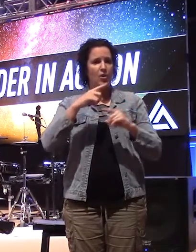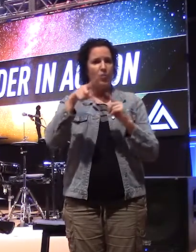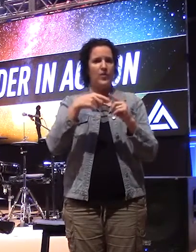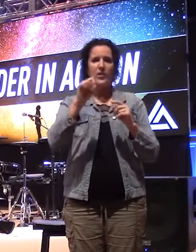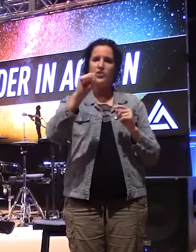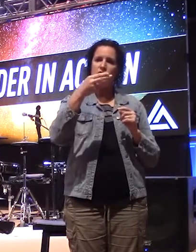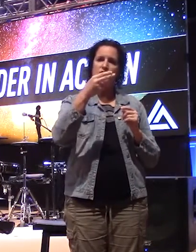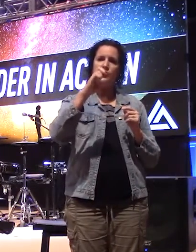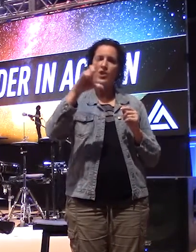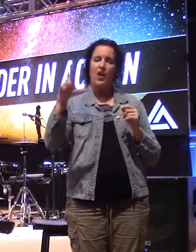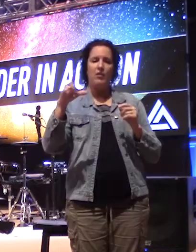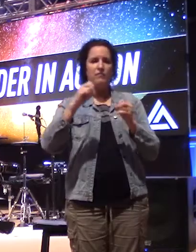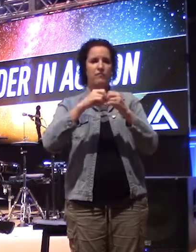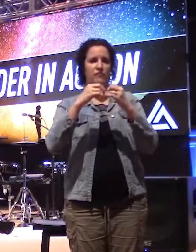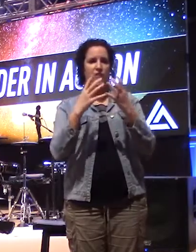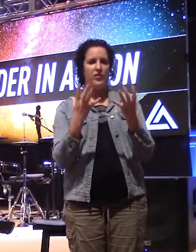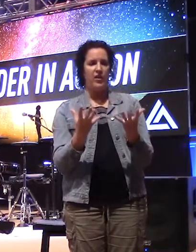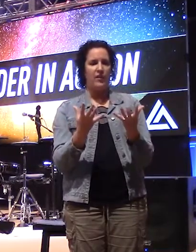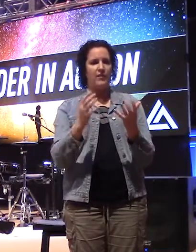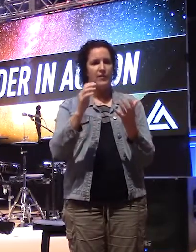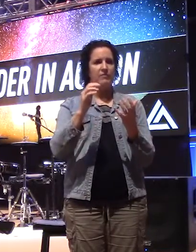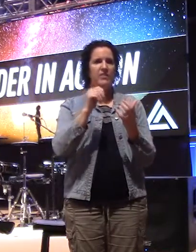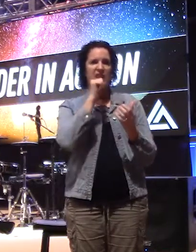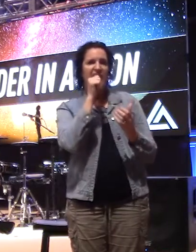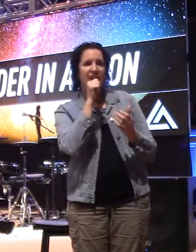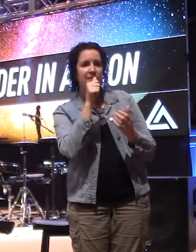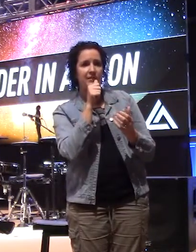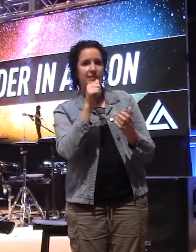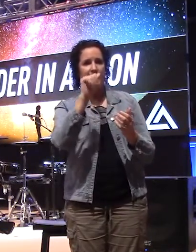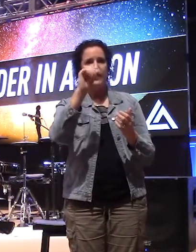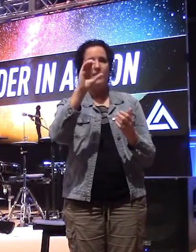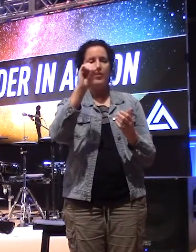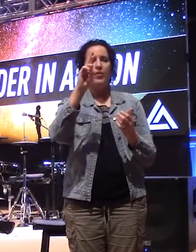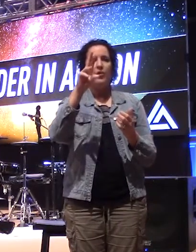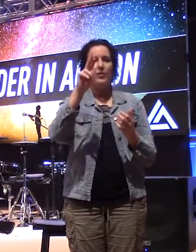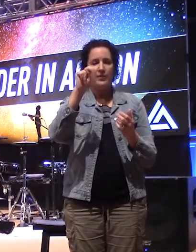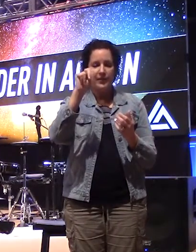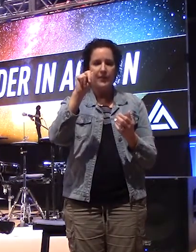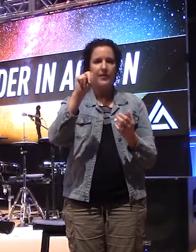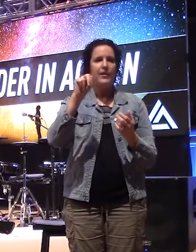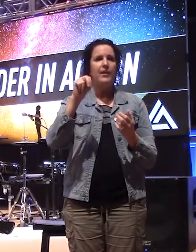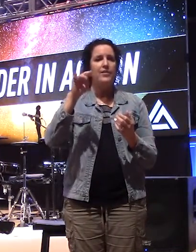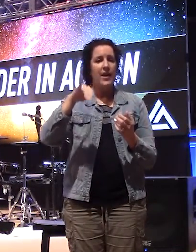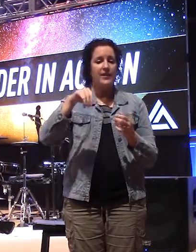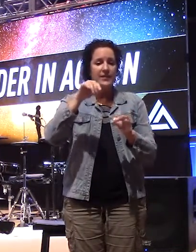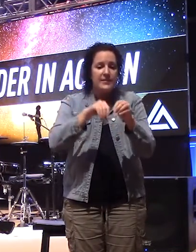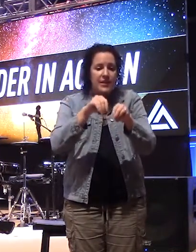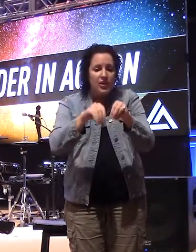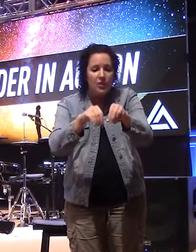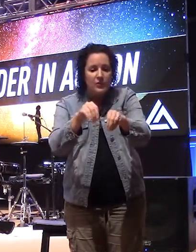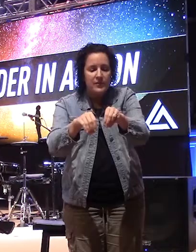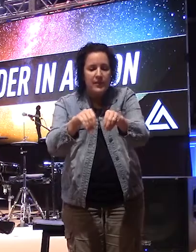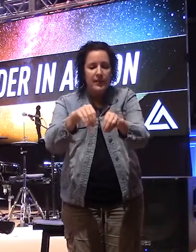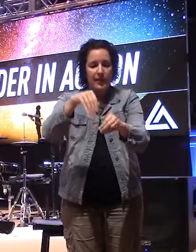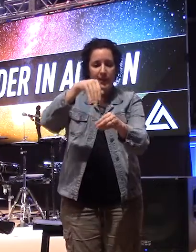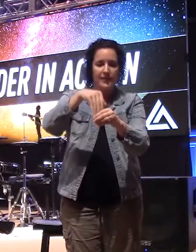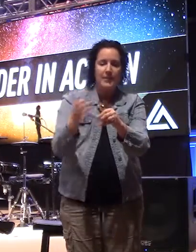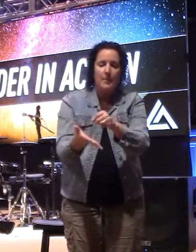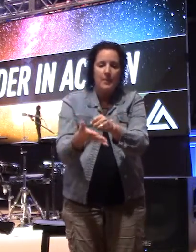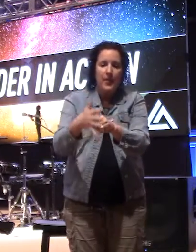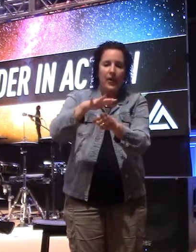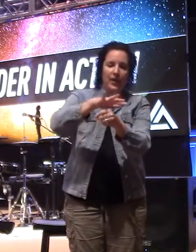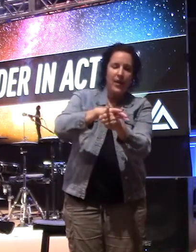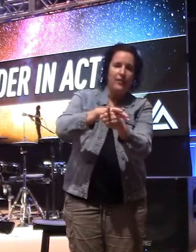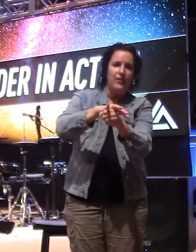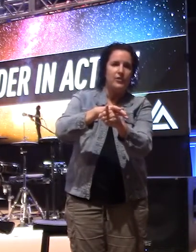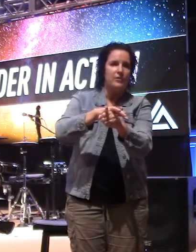of self dies, then the life of Christ on the inside can be released. But that seed goes in the ground. It's buried, covered, out